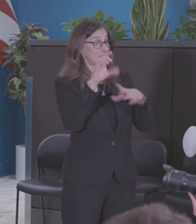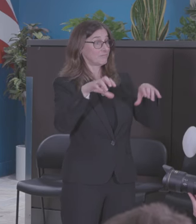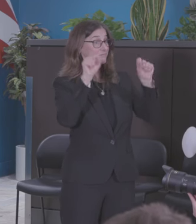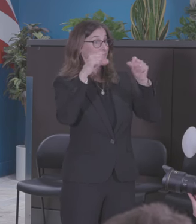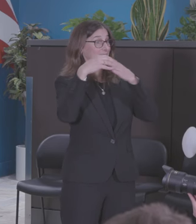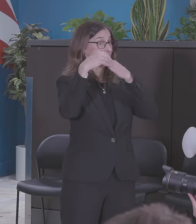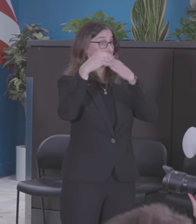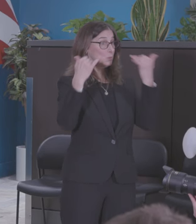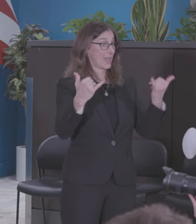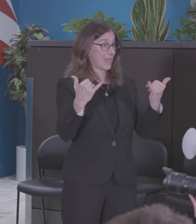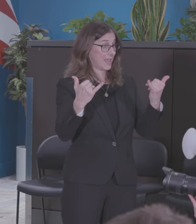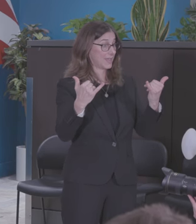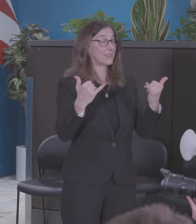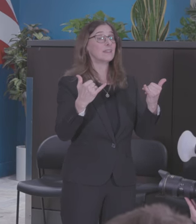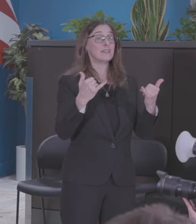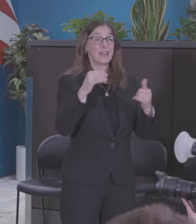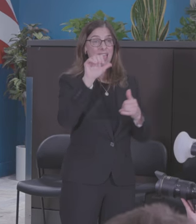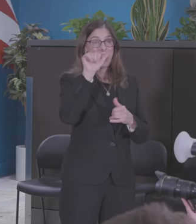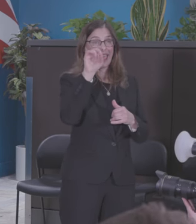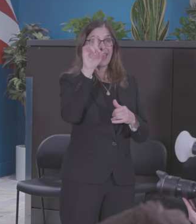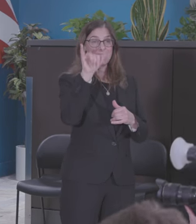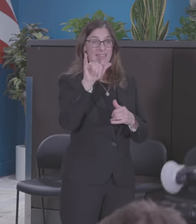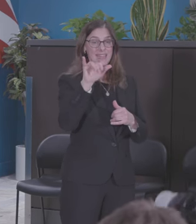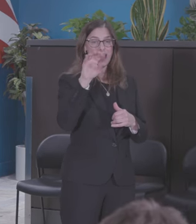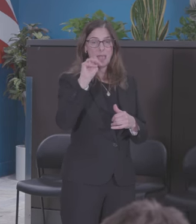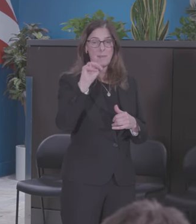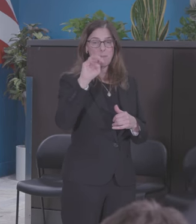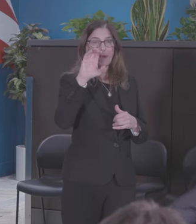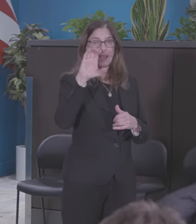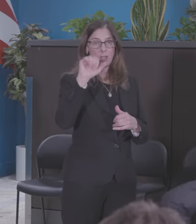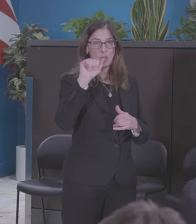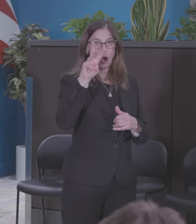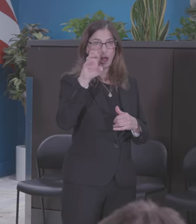leader for the entire city and region, Andy McCauley.